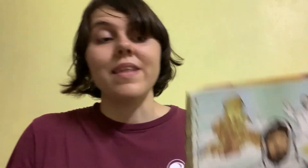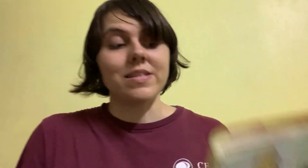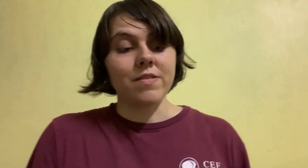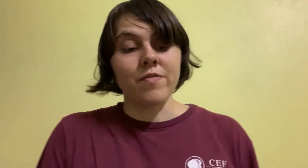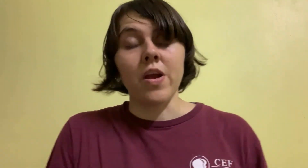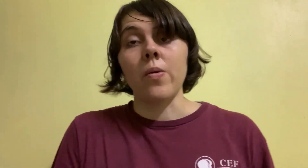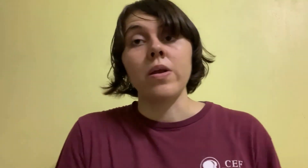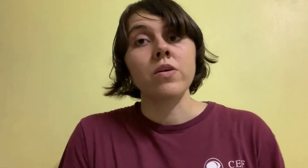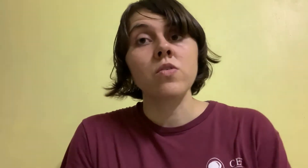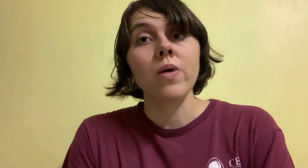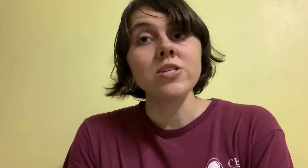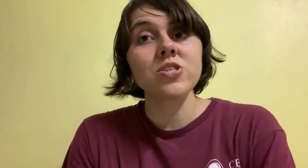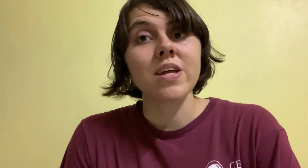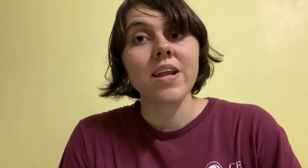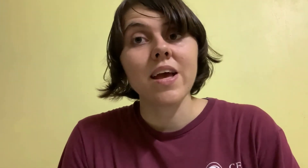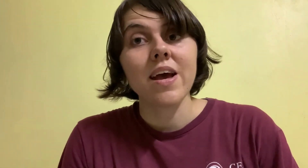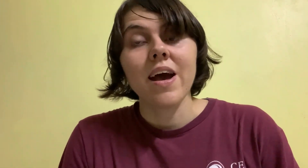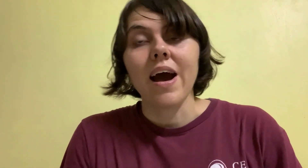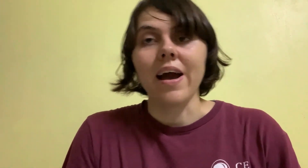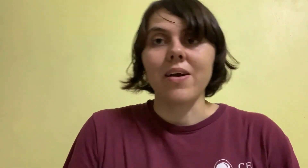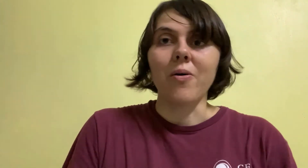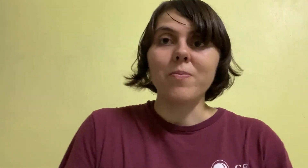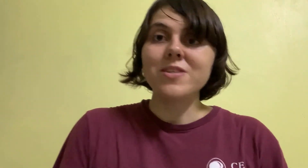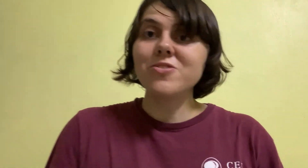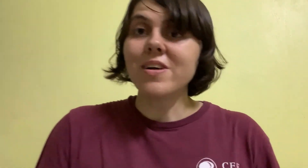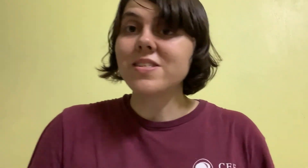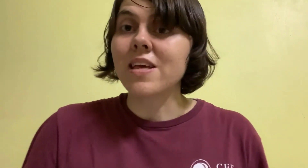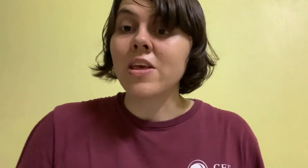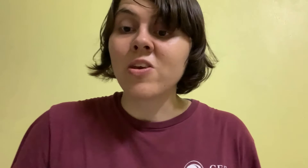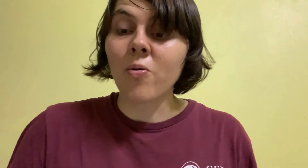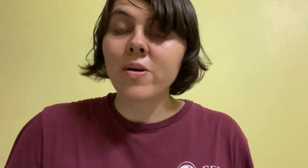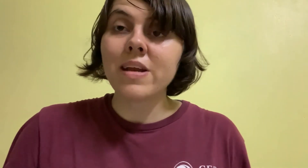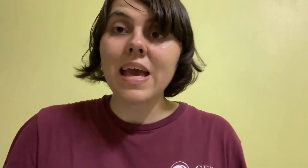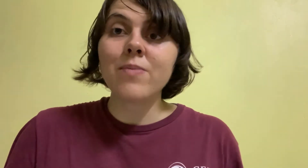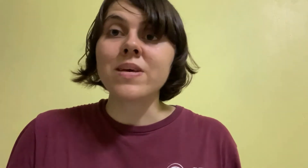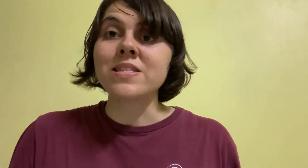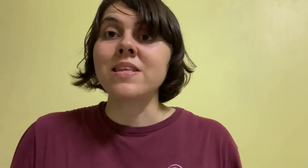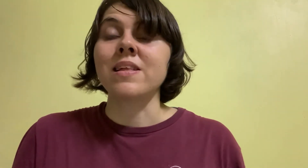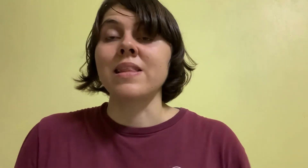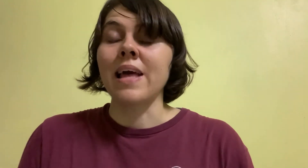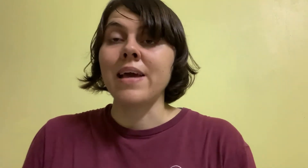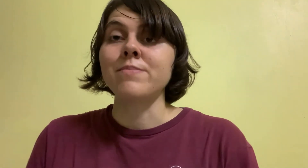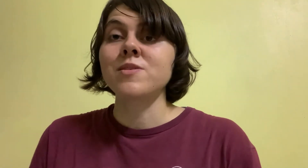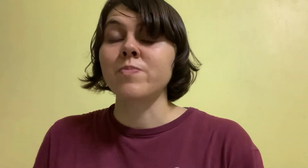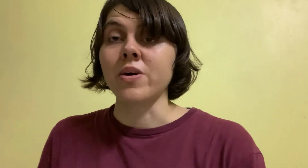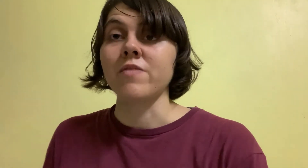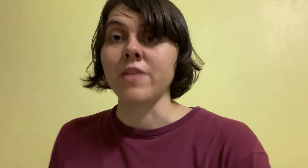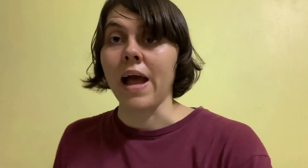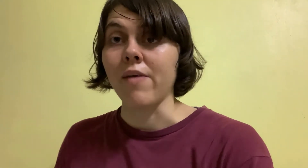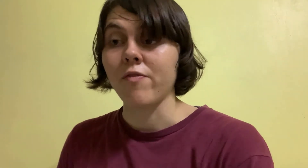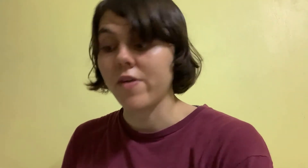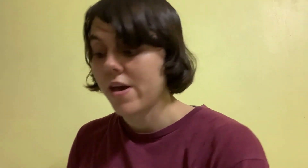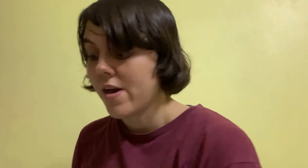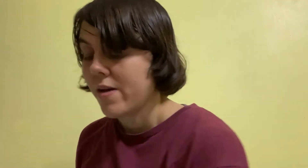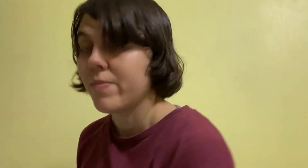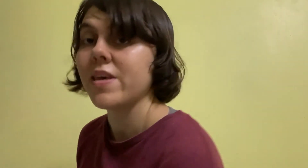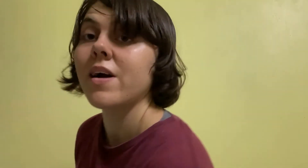That's a very good question. I hope and trust that your name is in the Lamb's Book of Life,